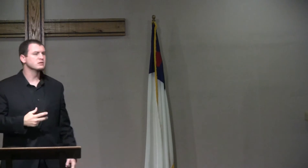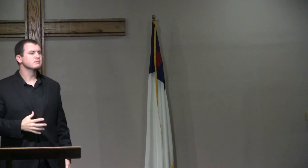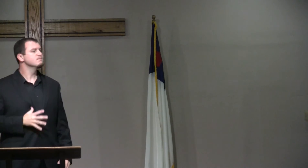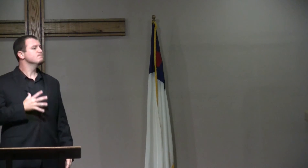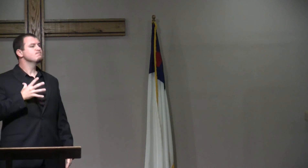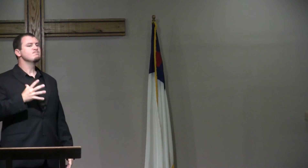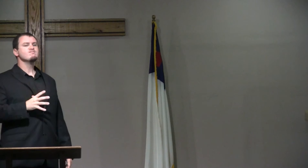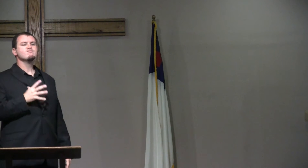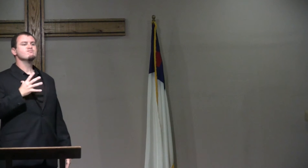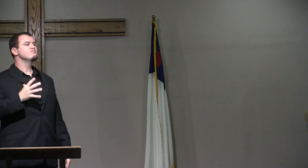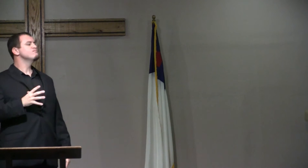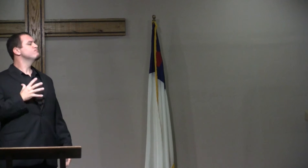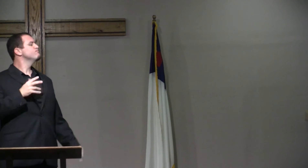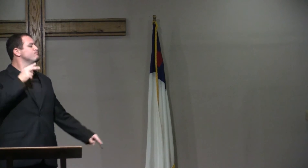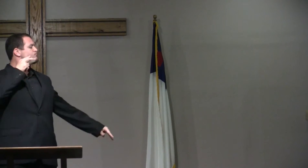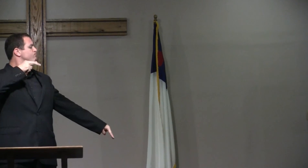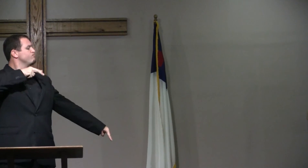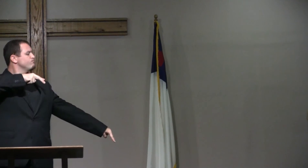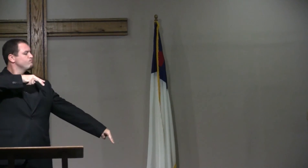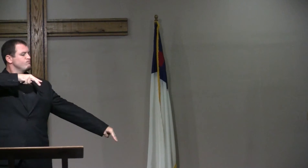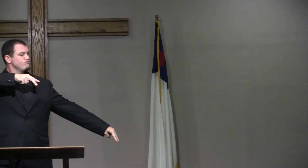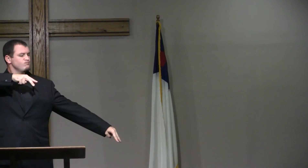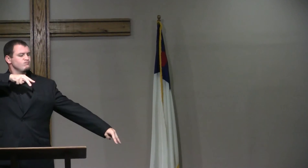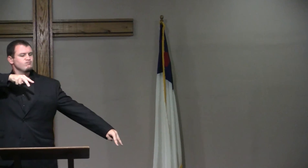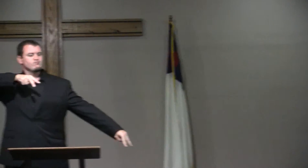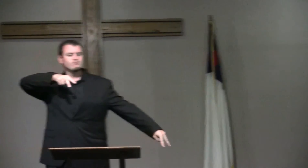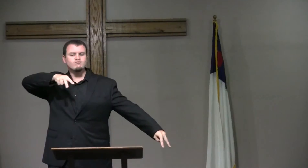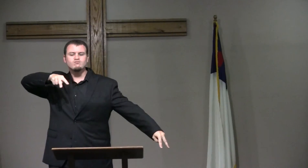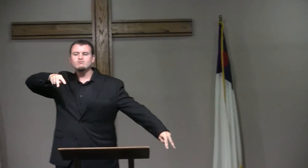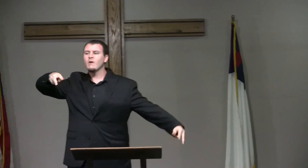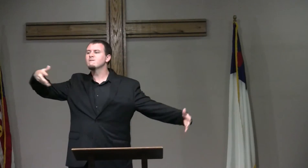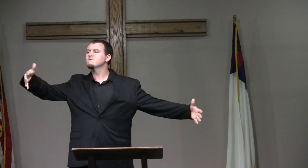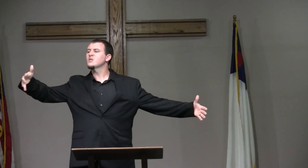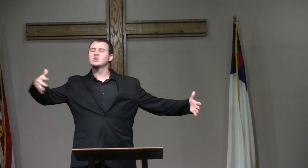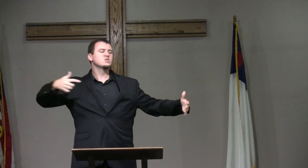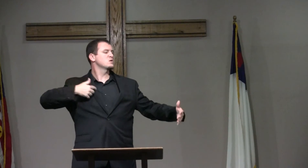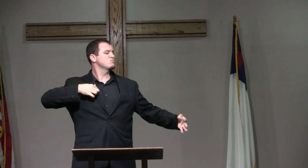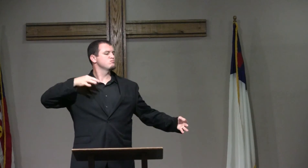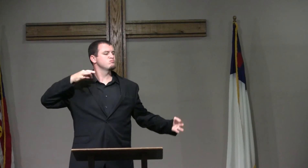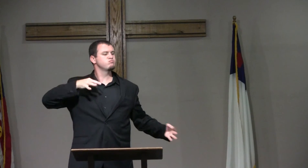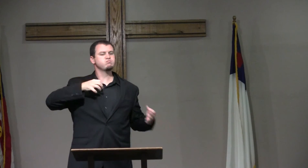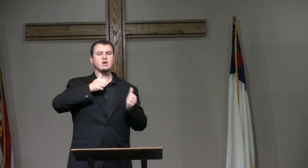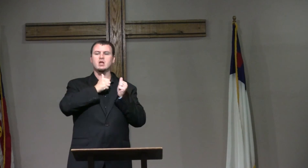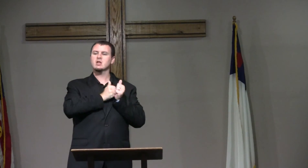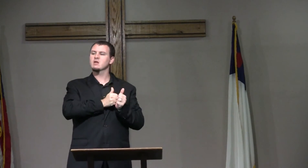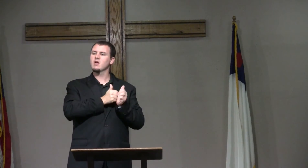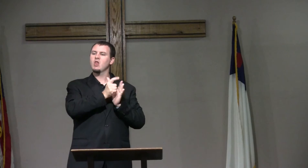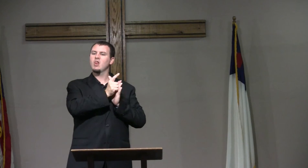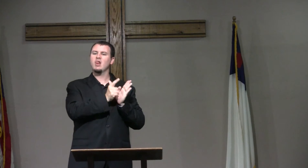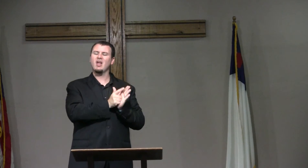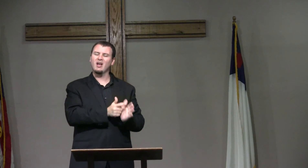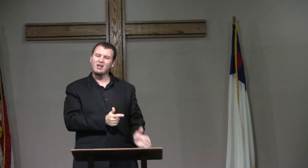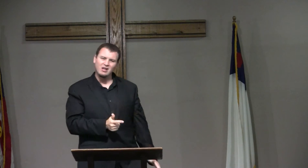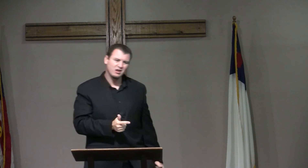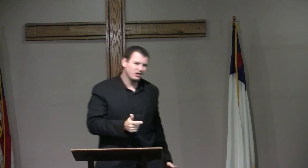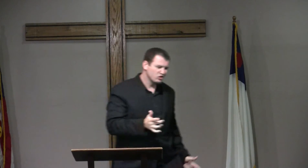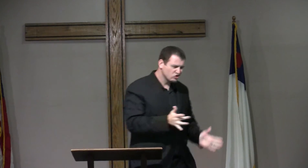to the Pharisees. They think they're so much better than everyone else because they haven't done these things. Oh, I follow